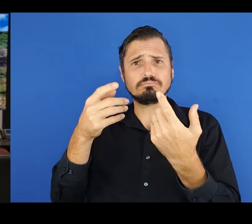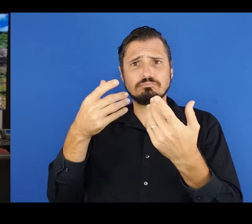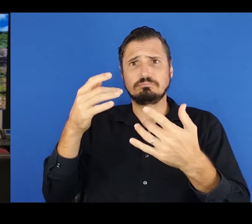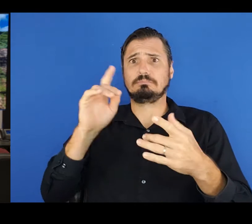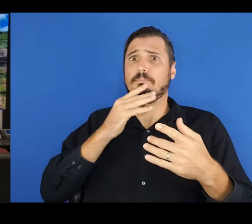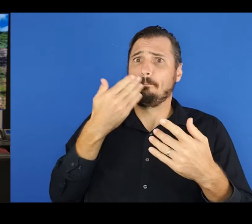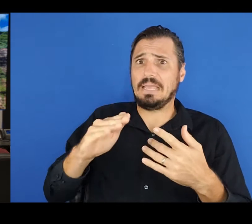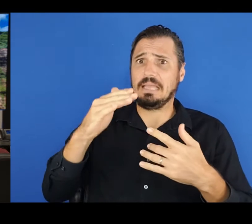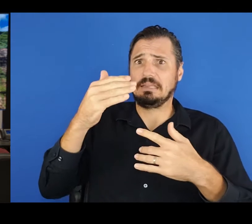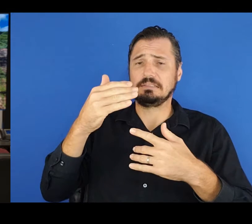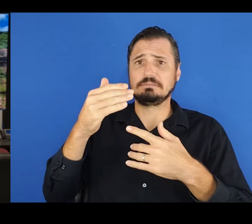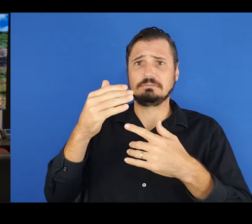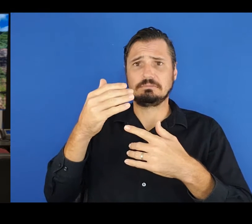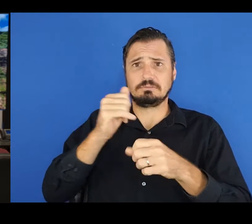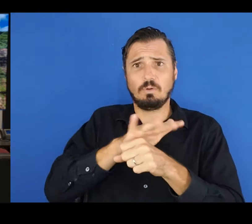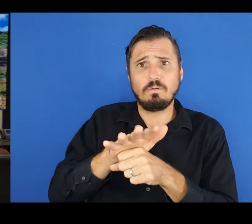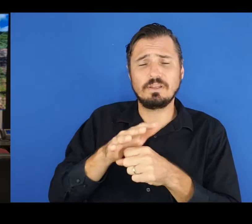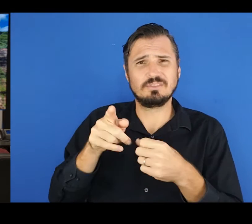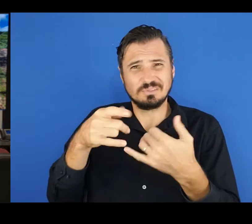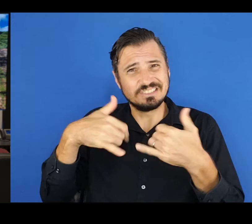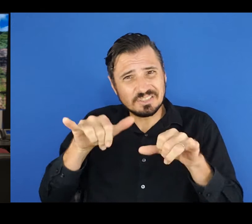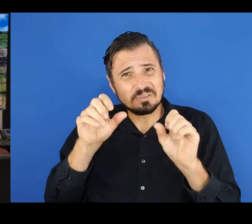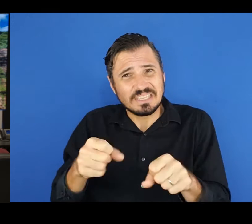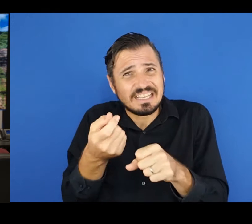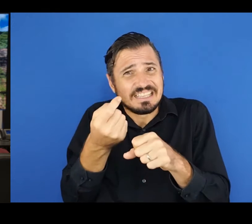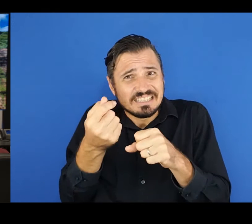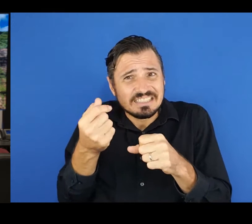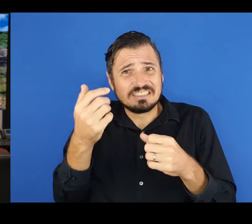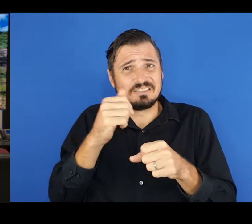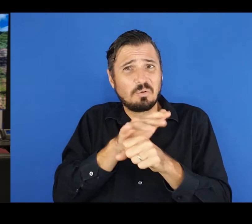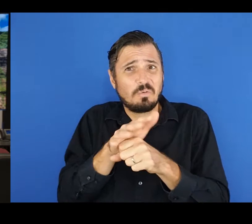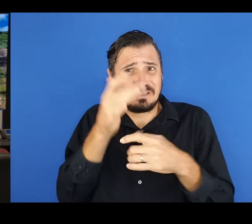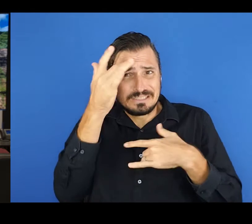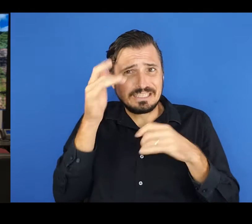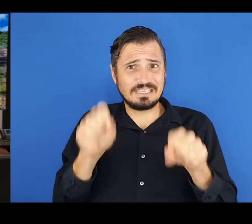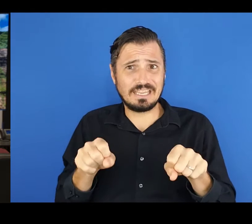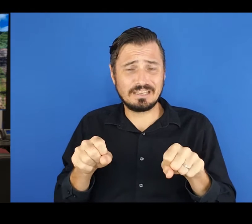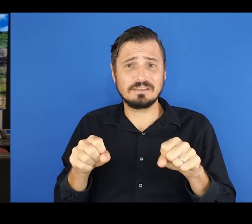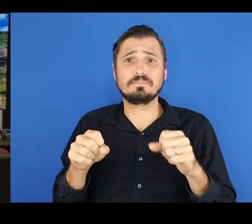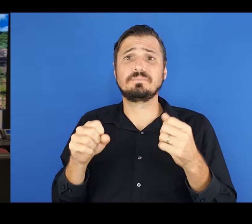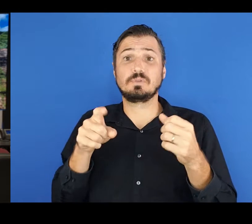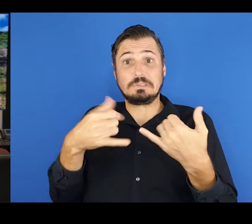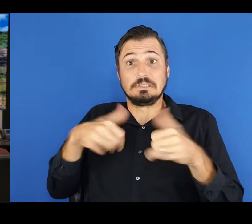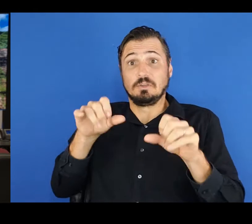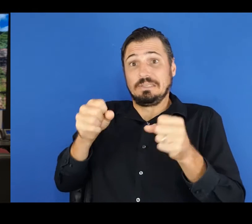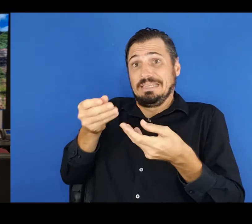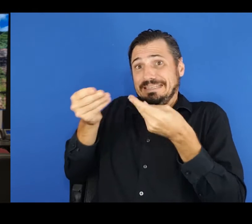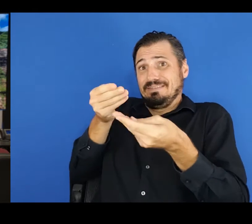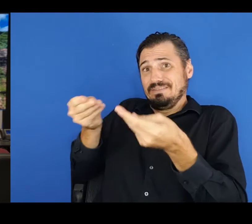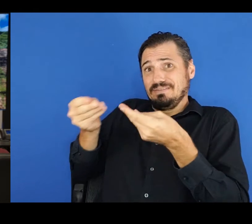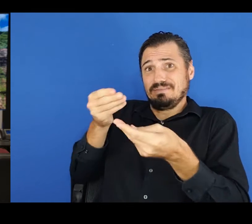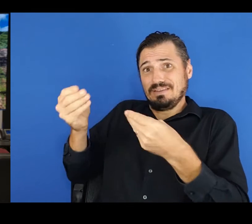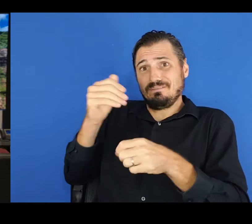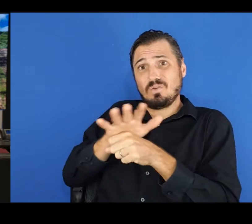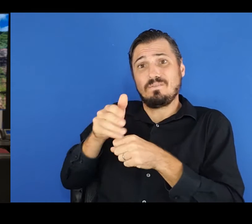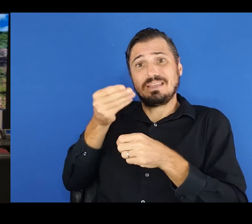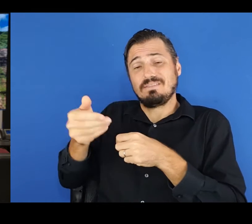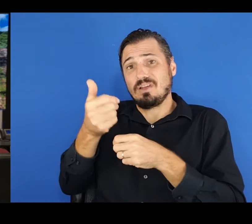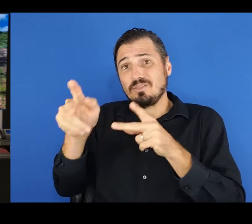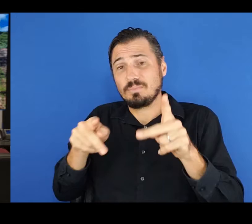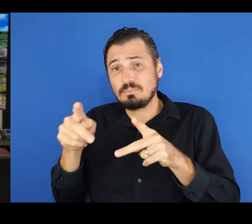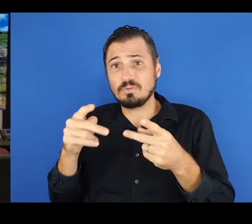mild case and you can still transmit the disease to others. Just because you're only having minor symptoms, it does not mean you're safe to be around